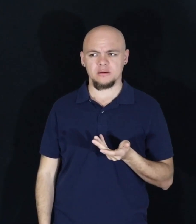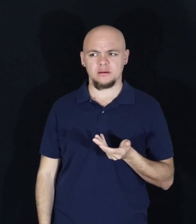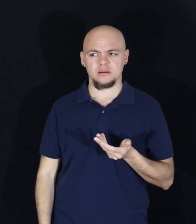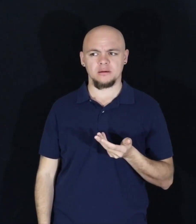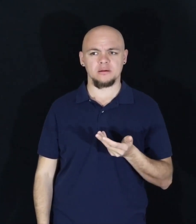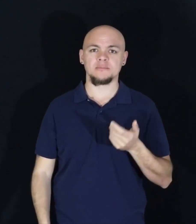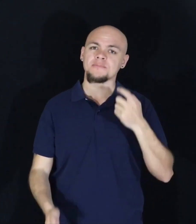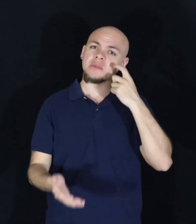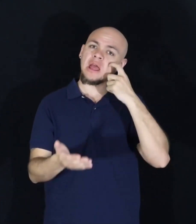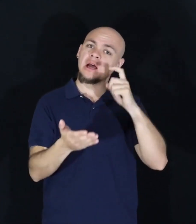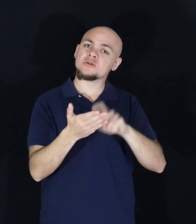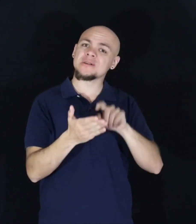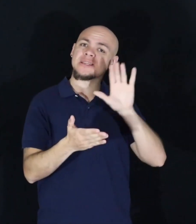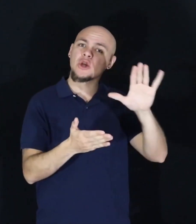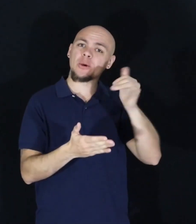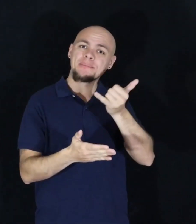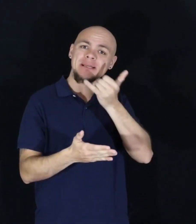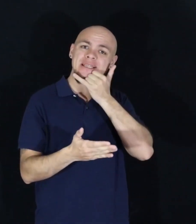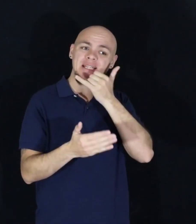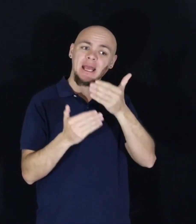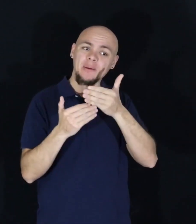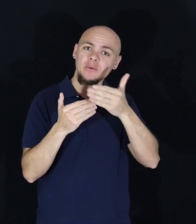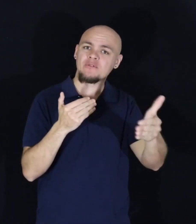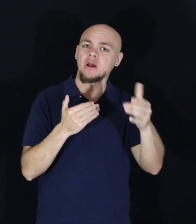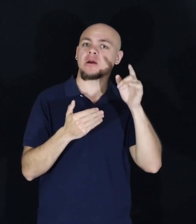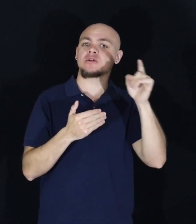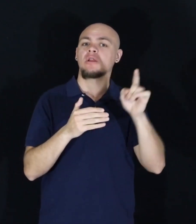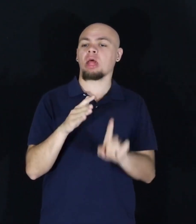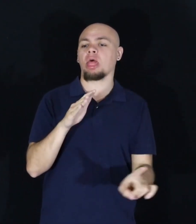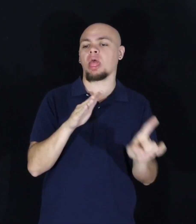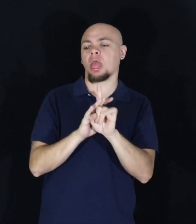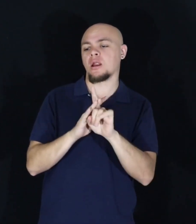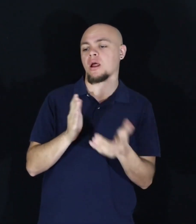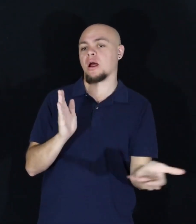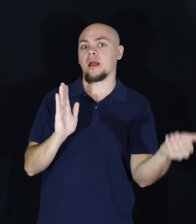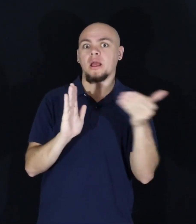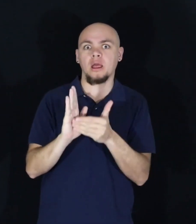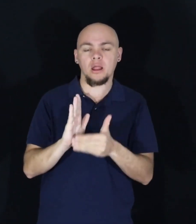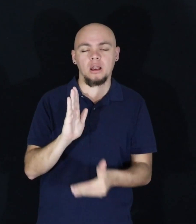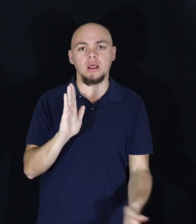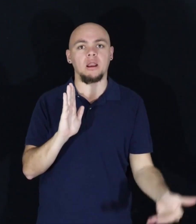Instead of addressing her mistake and moving on, she kept bringing it up and saying,